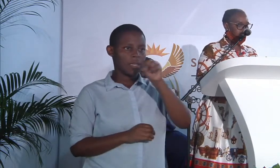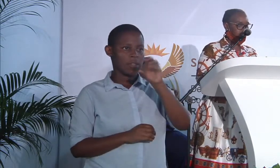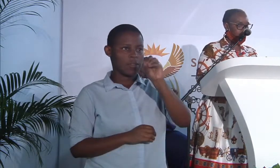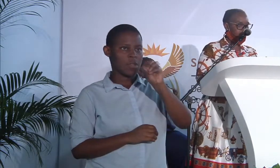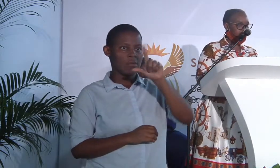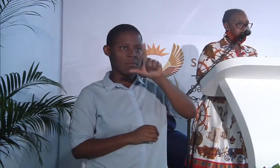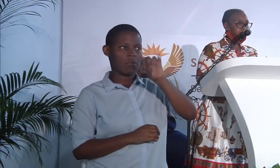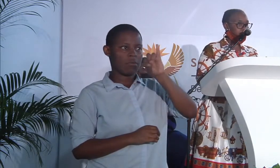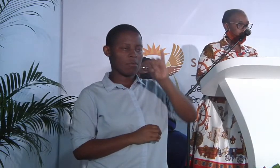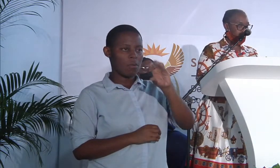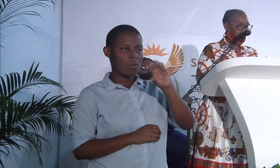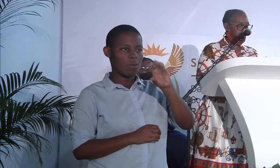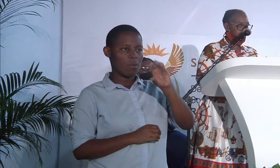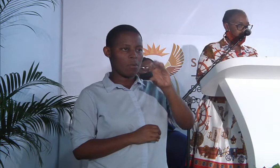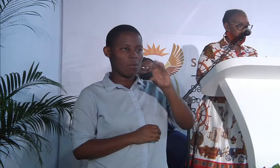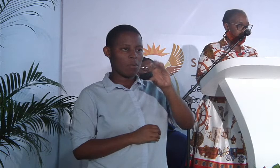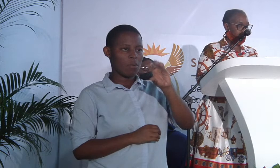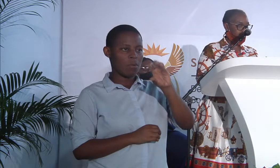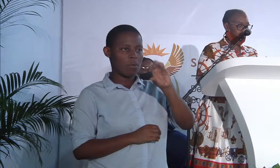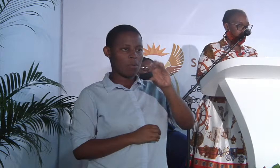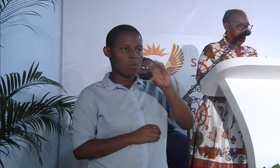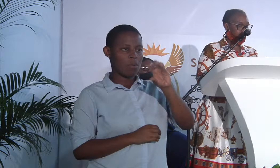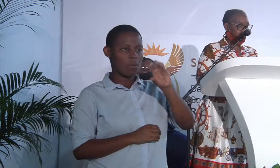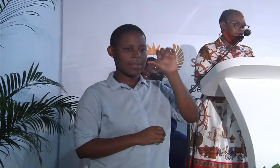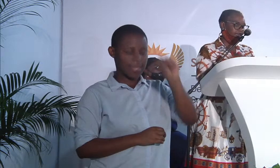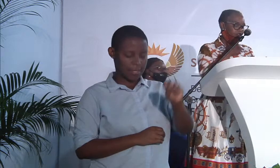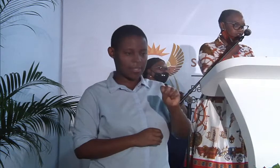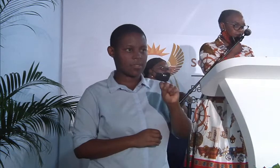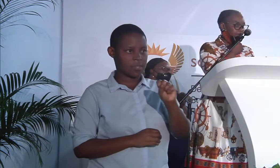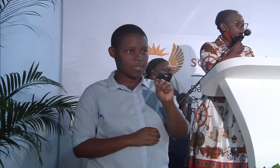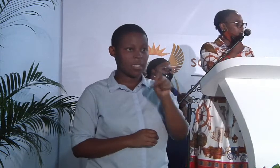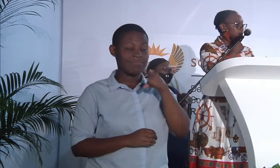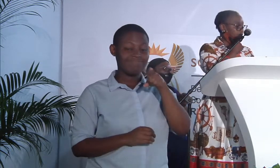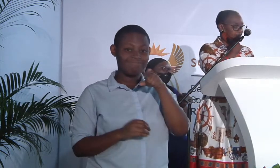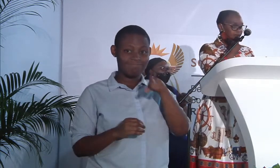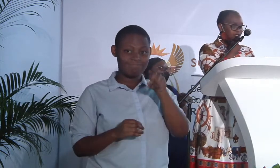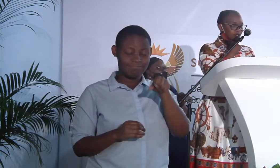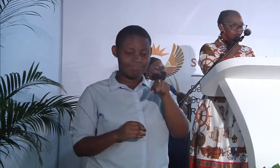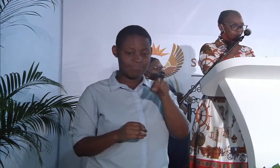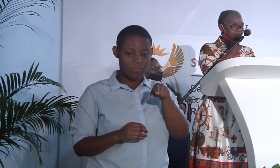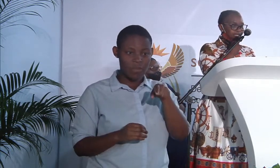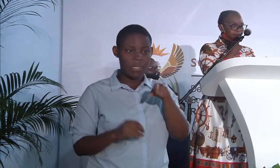Mr. Nicholas Human from the head, is the head of department from